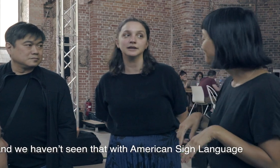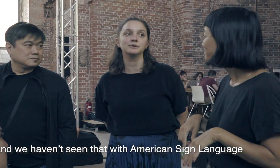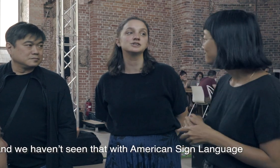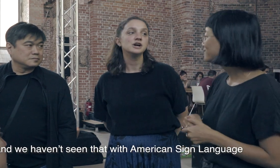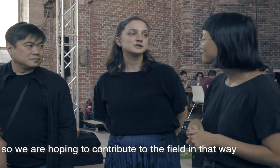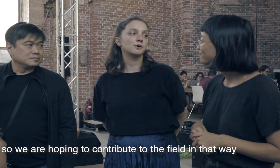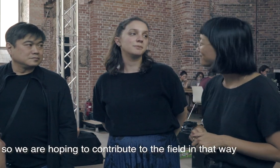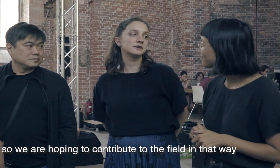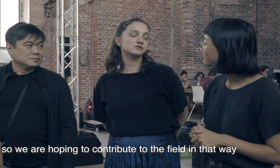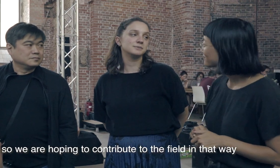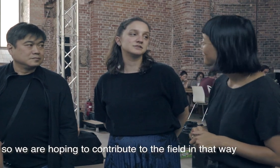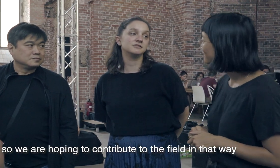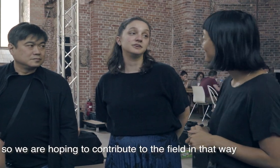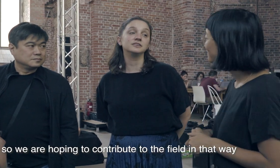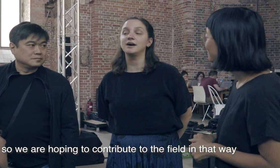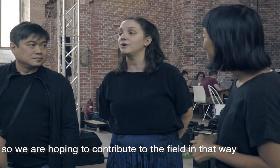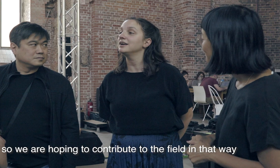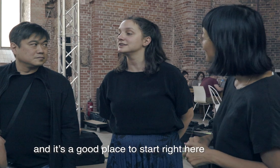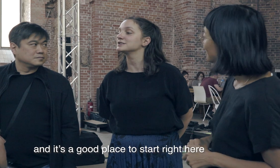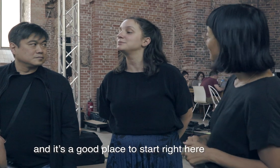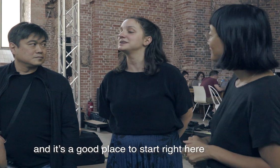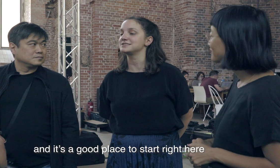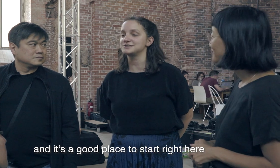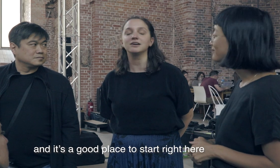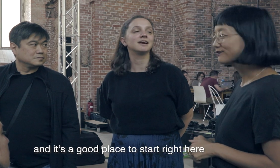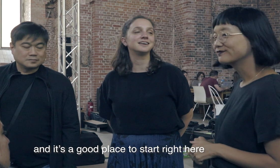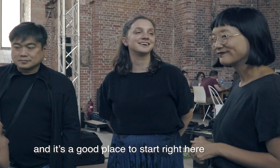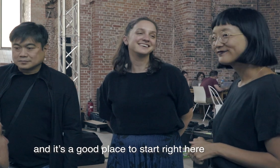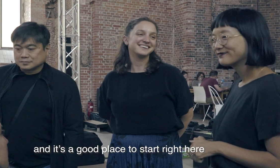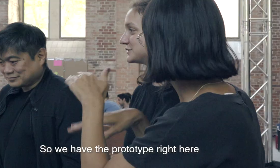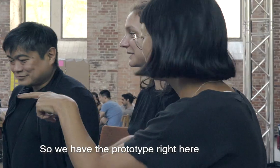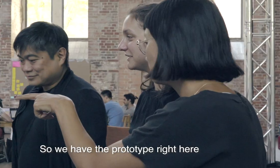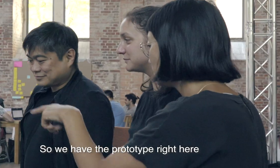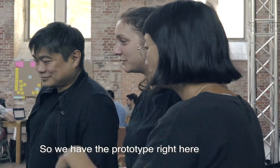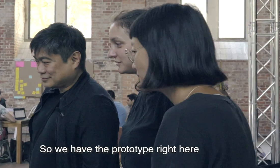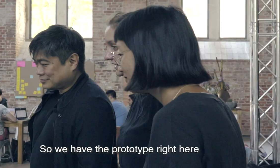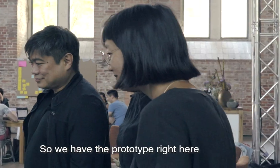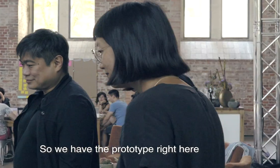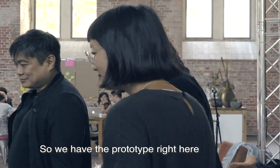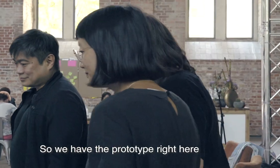Language so we're hoping to contribute to the field in that way and it's a good place to start right here. So we can have the prototype right here.